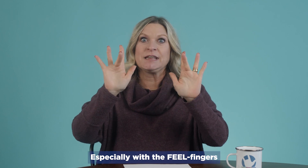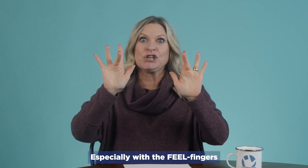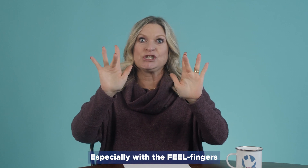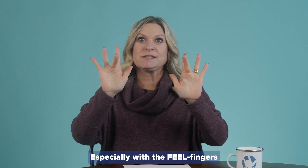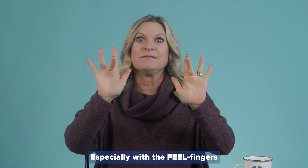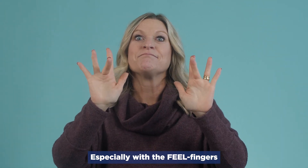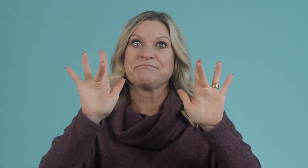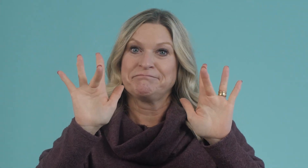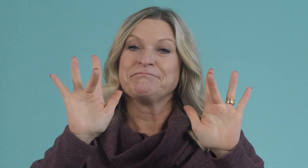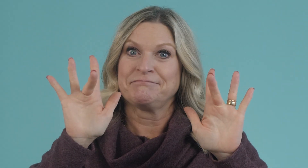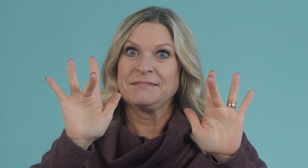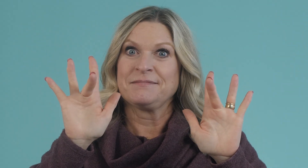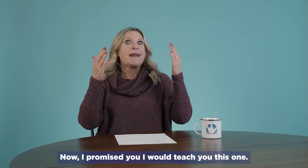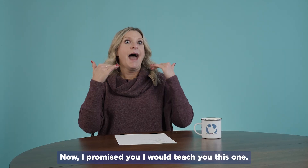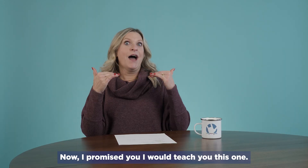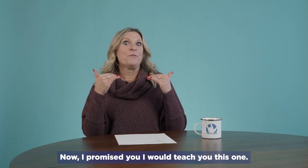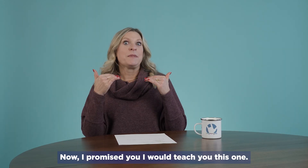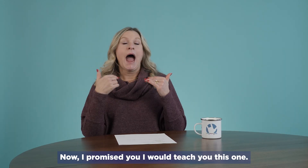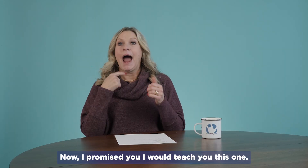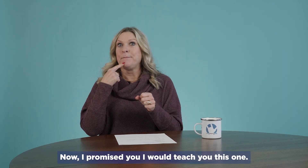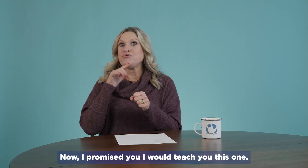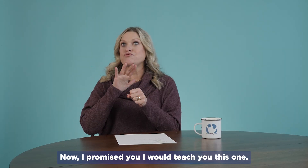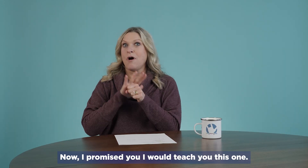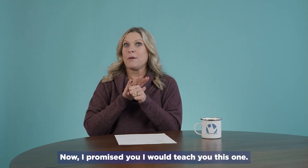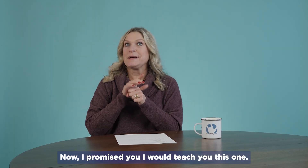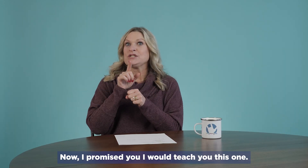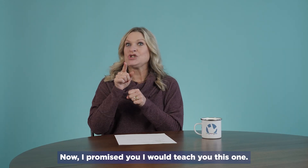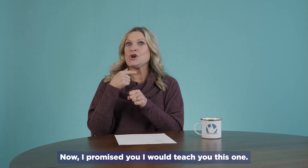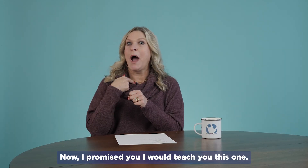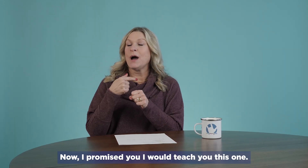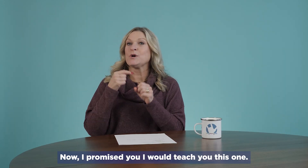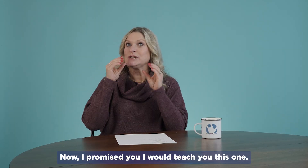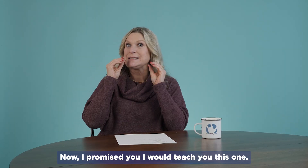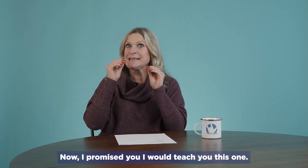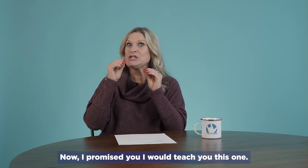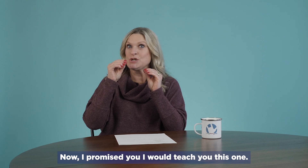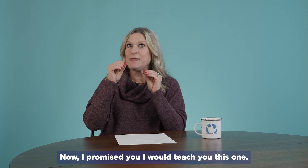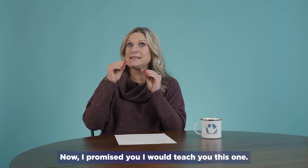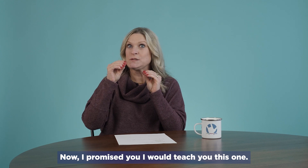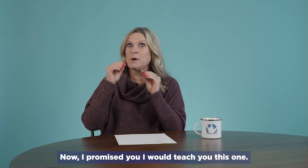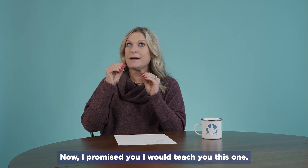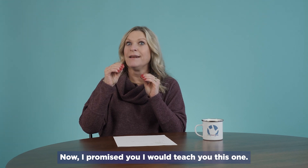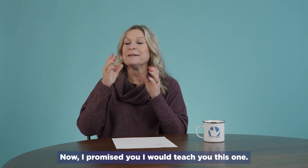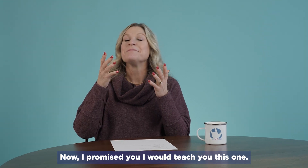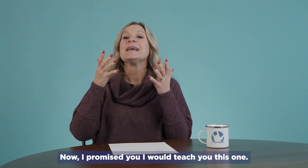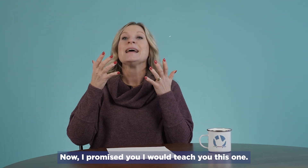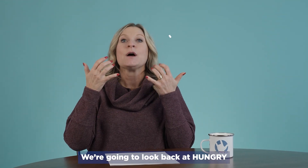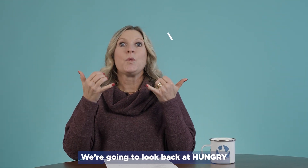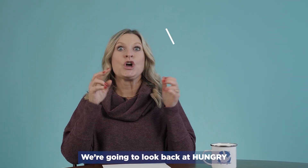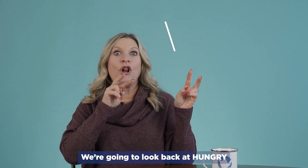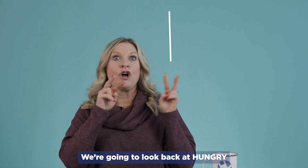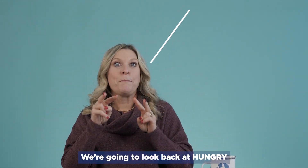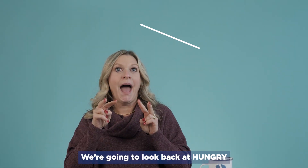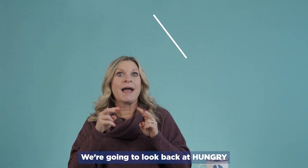figures. Now, I promise you I will teach you this one. We're gonna look back